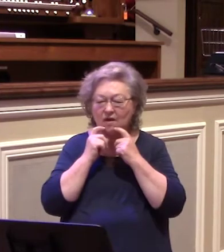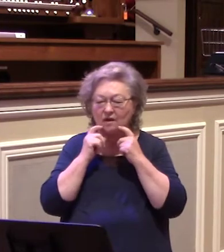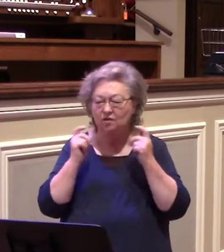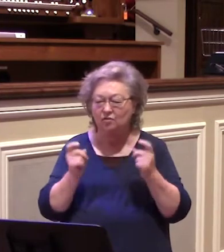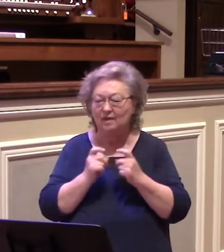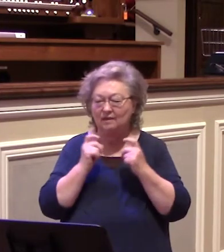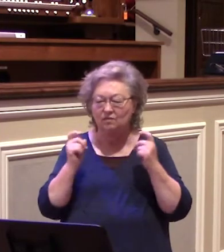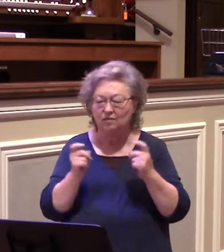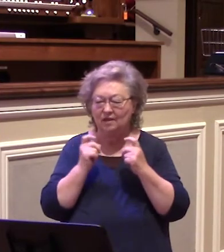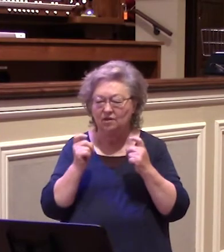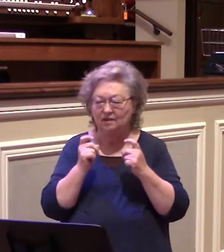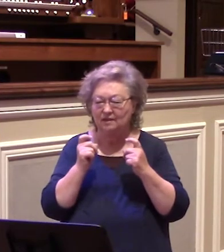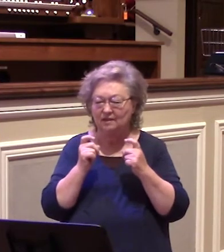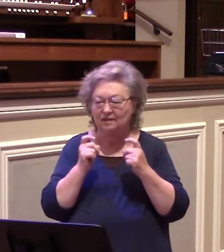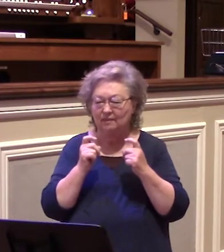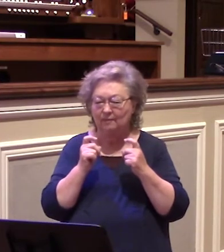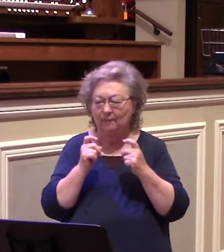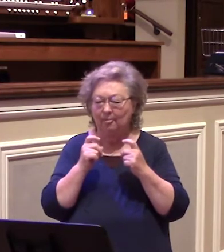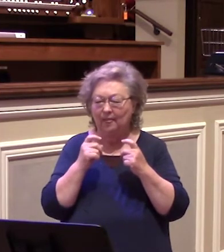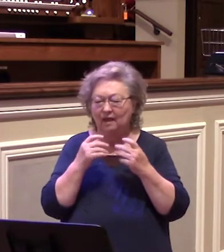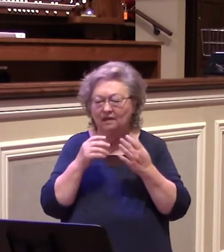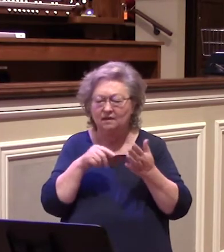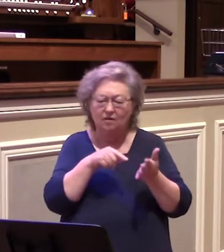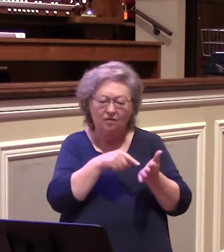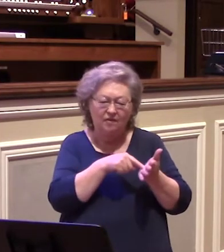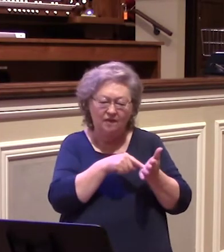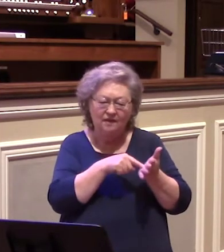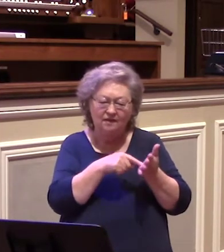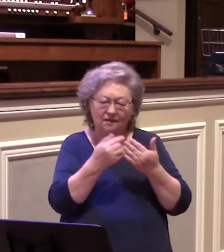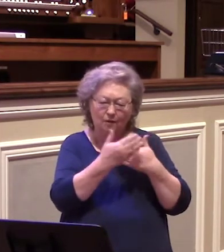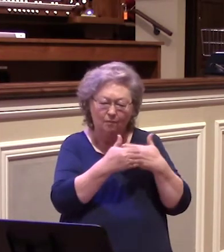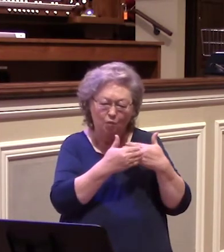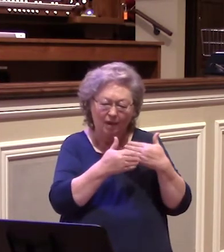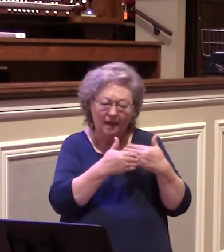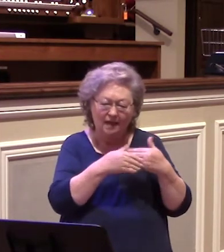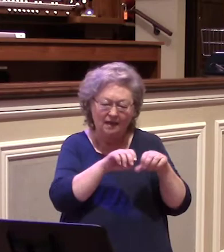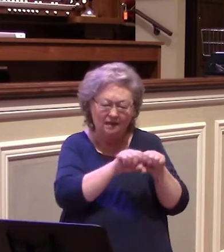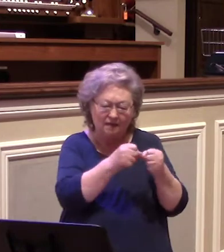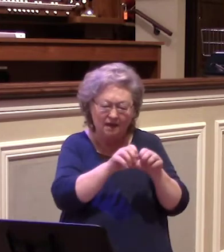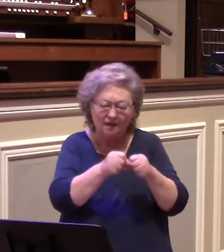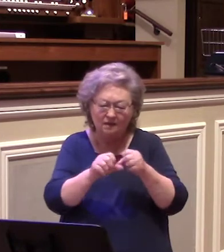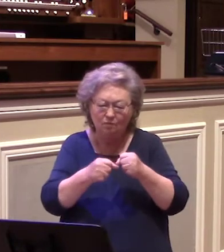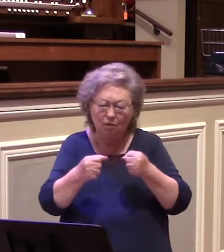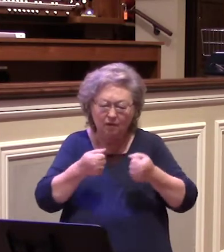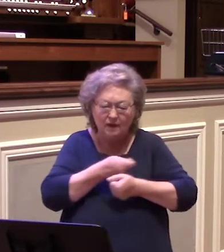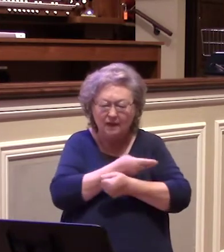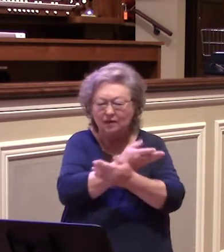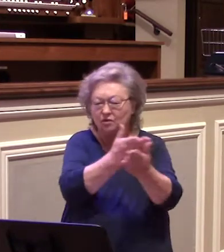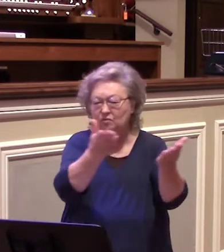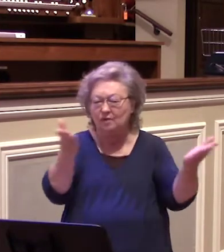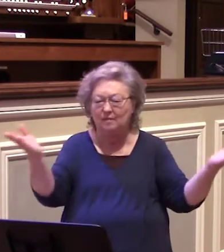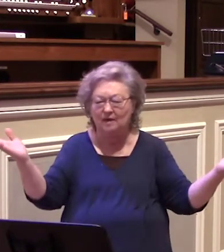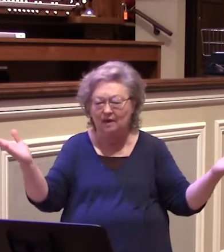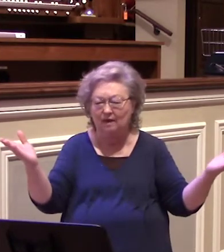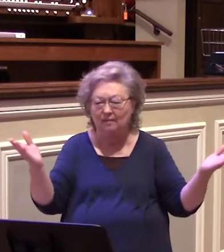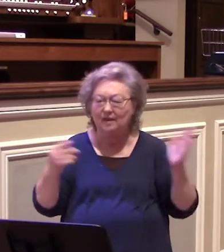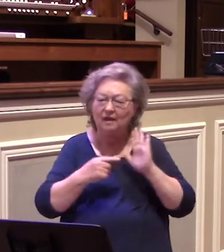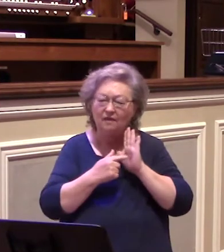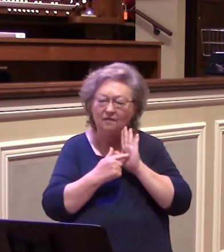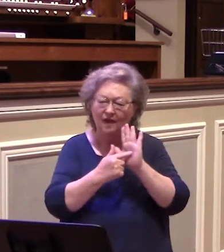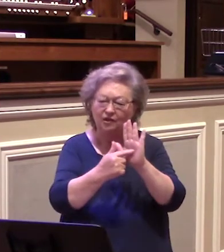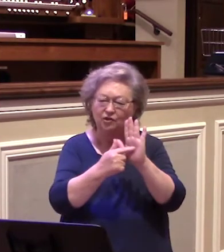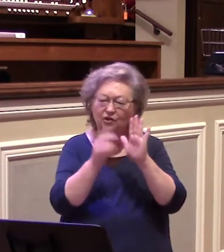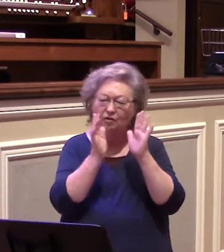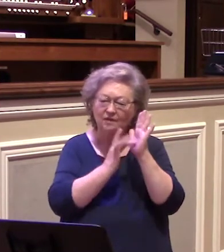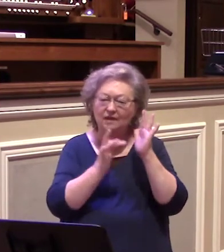up and distributed all over this congregation is a picture. Your son Jesus, willingly broken